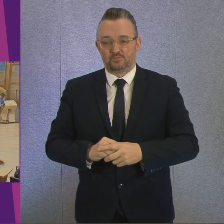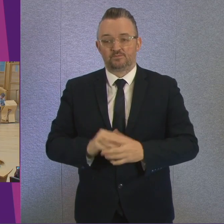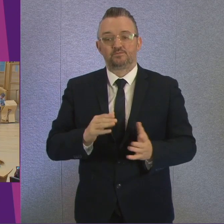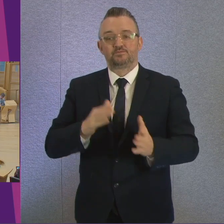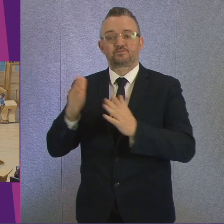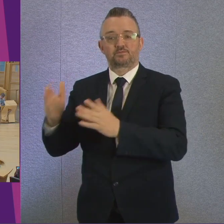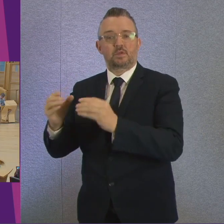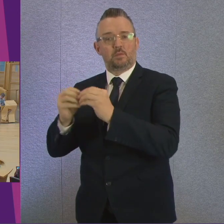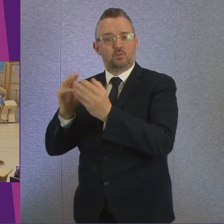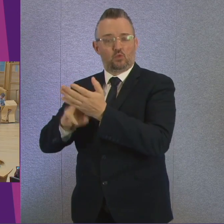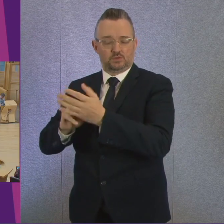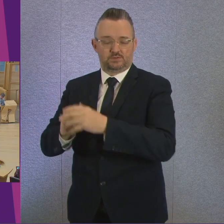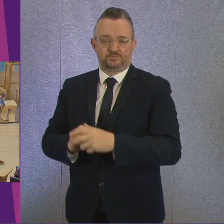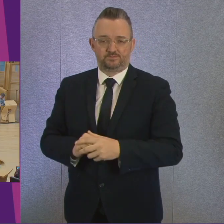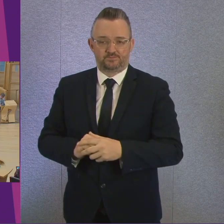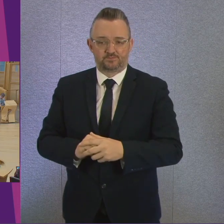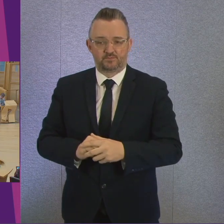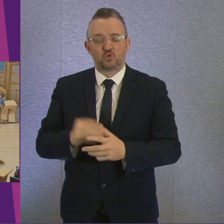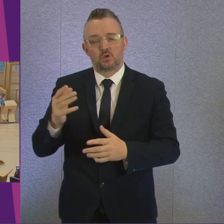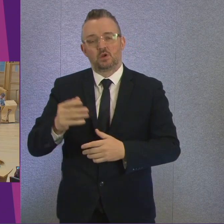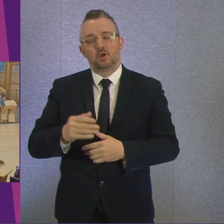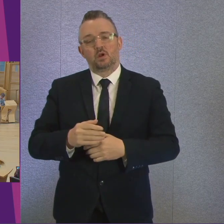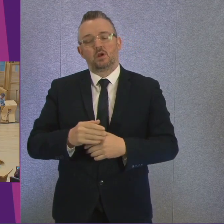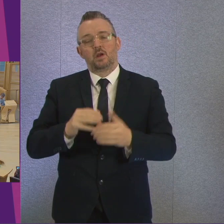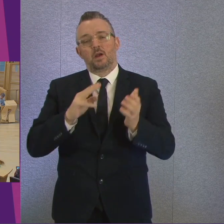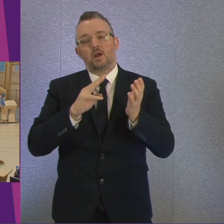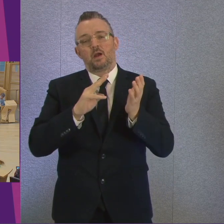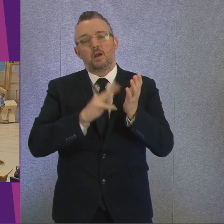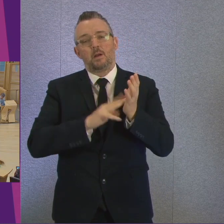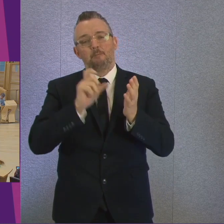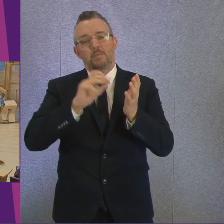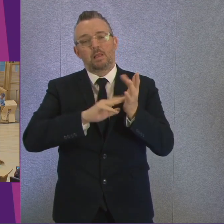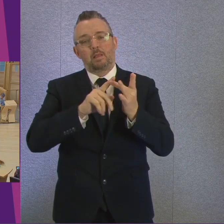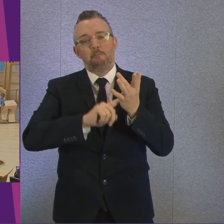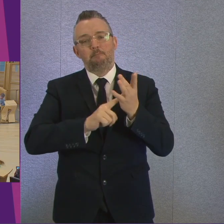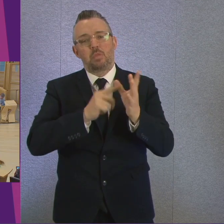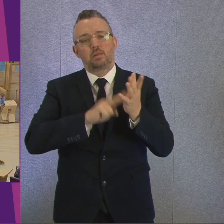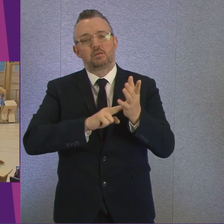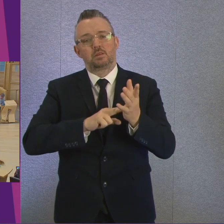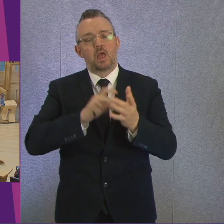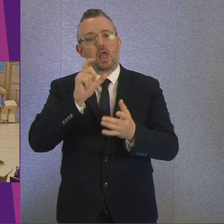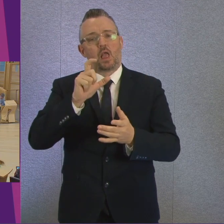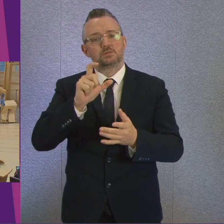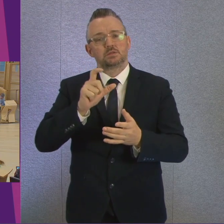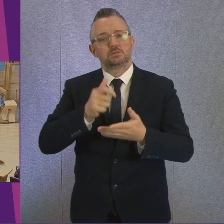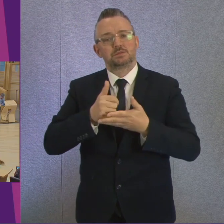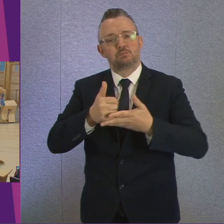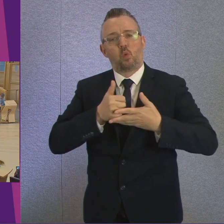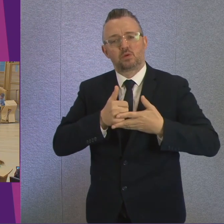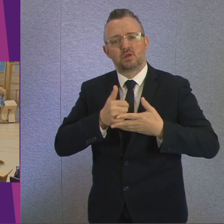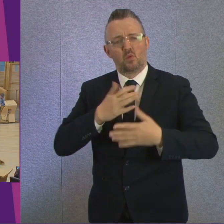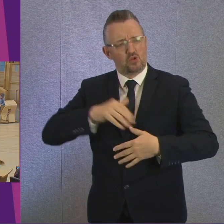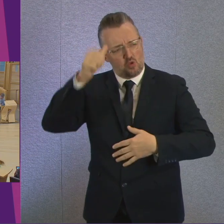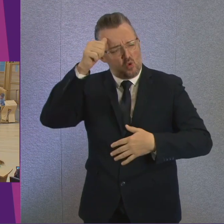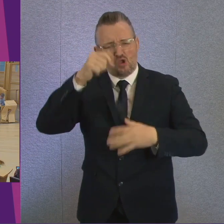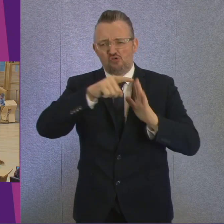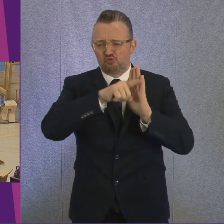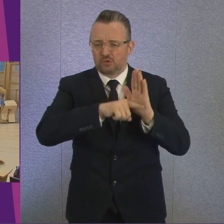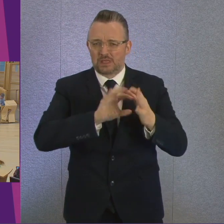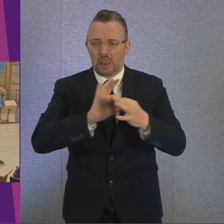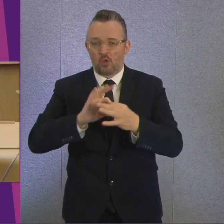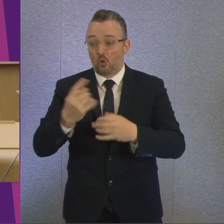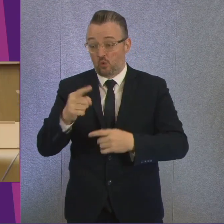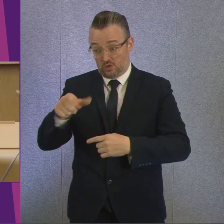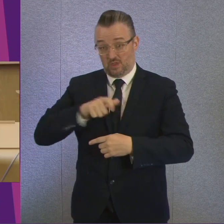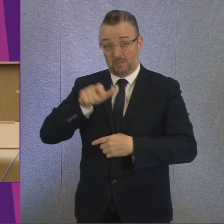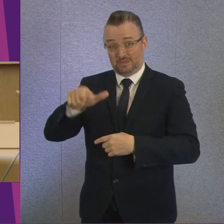McGregor. Thank you. Macmillan Cancer Support are concerned about the lack of clarity around the guidance on visiting someone at the end of life